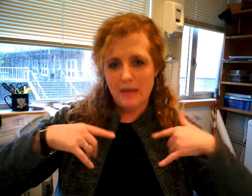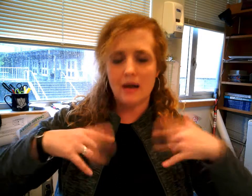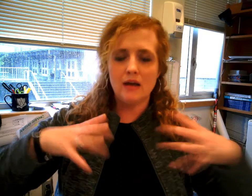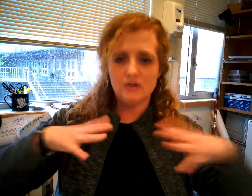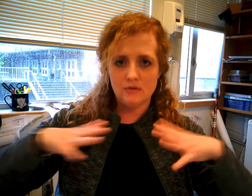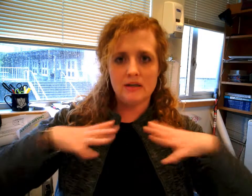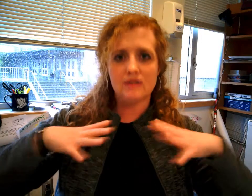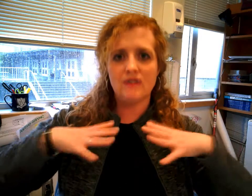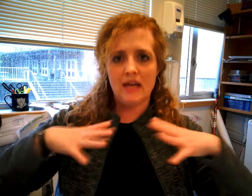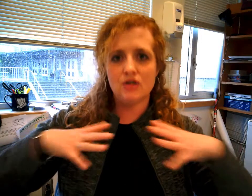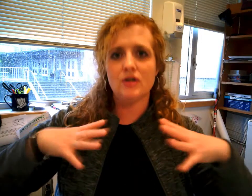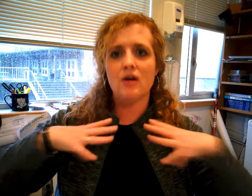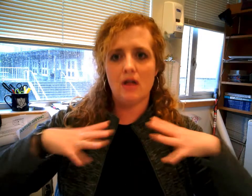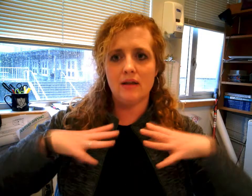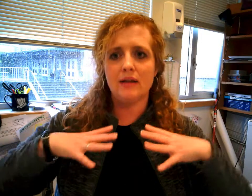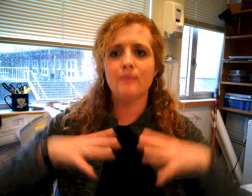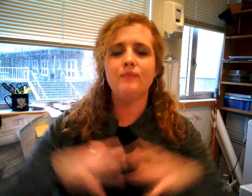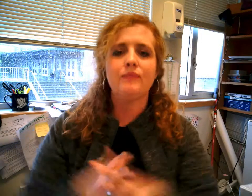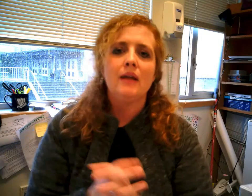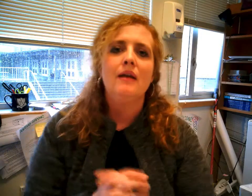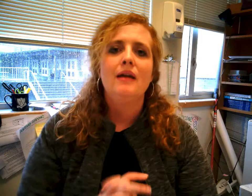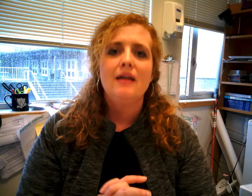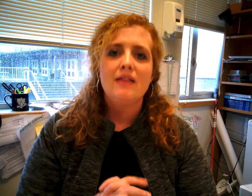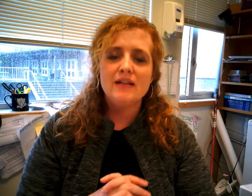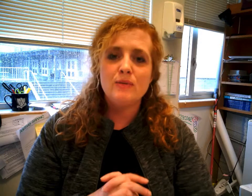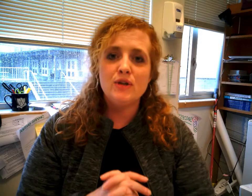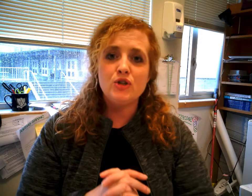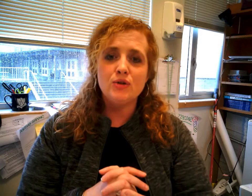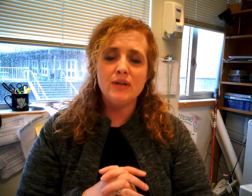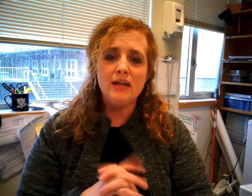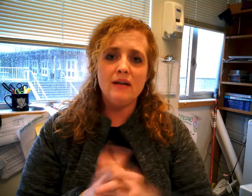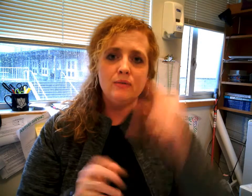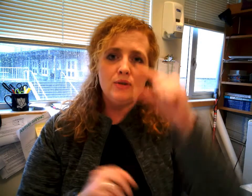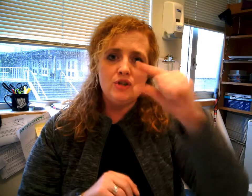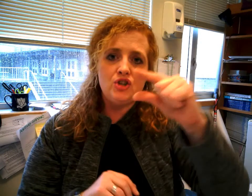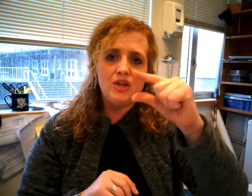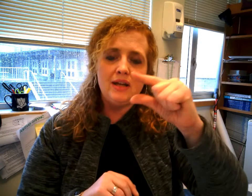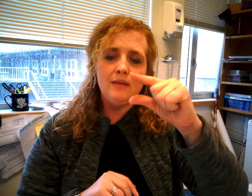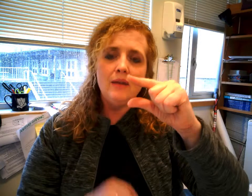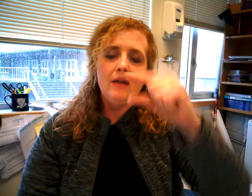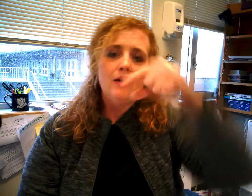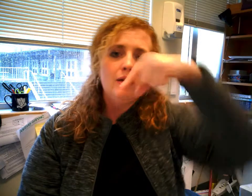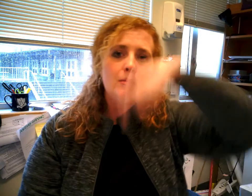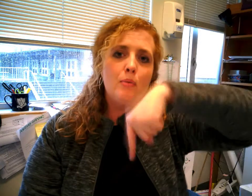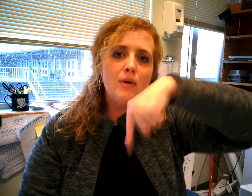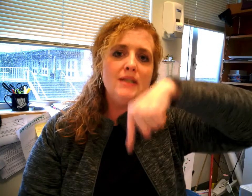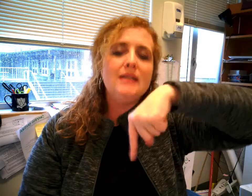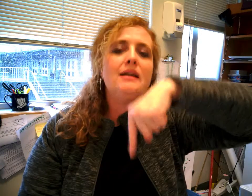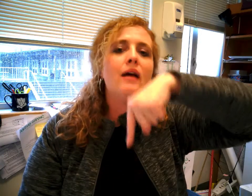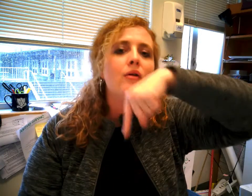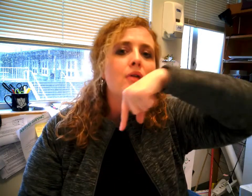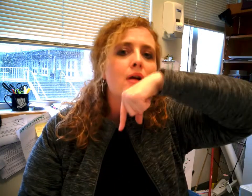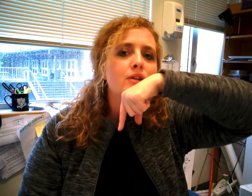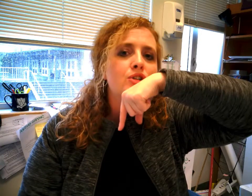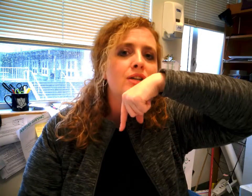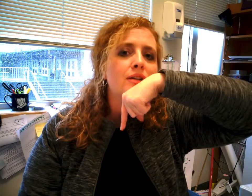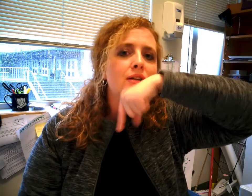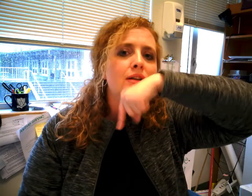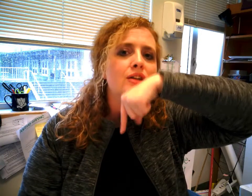I do this, vacation, holiday. The next one is turkey with a G, pointing down on your chin and just